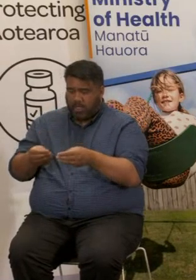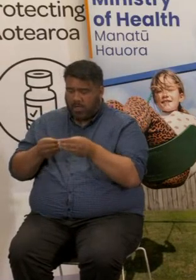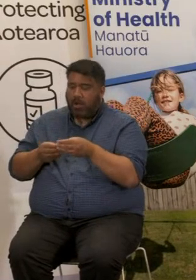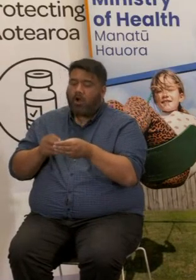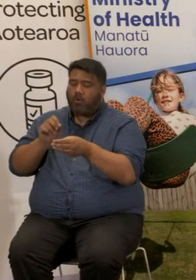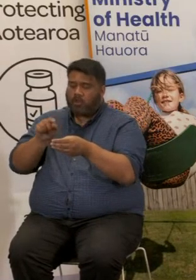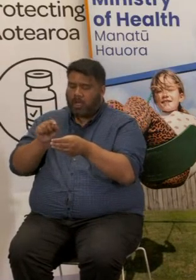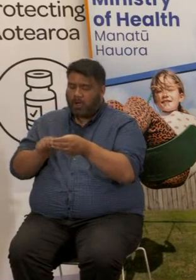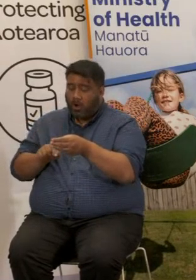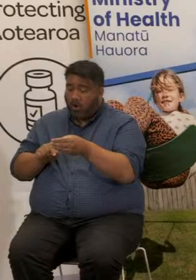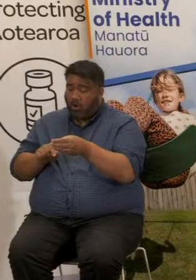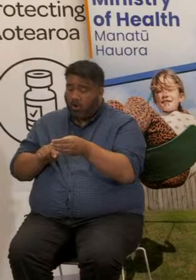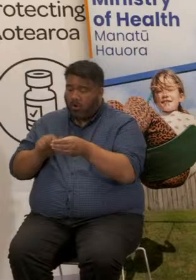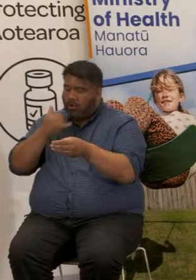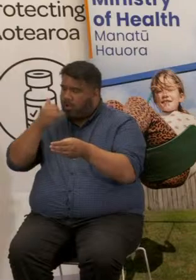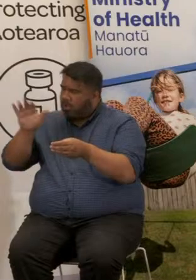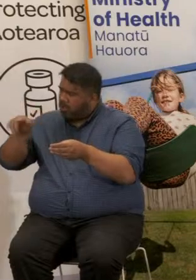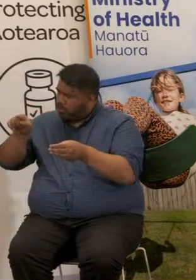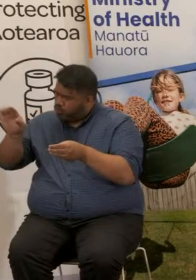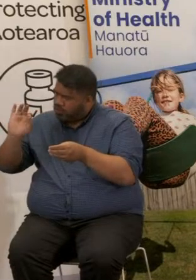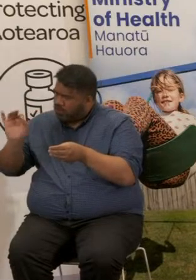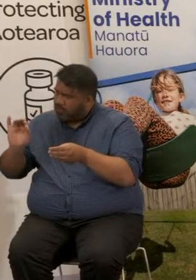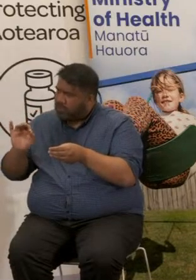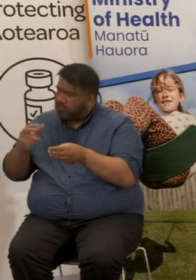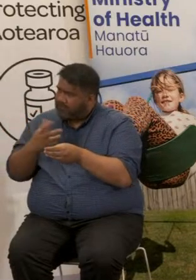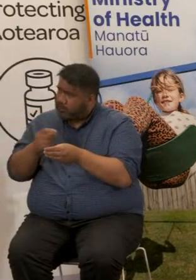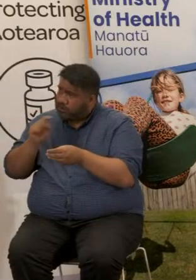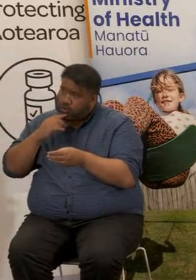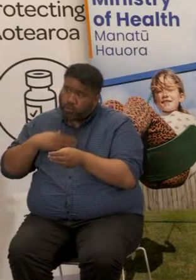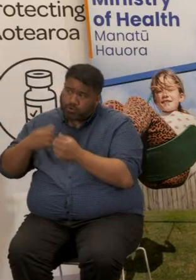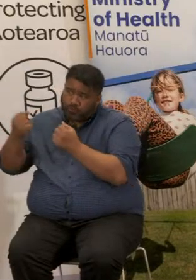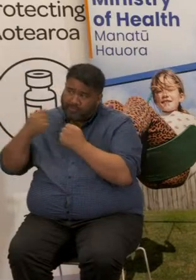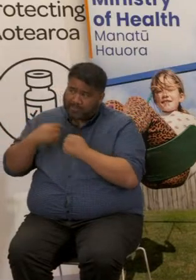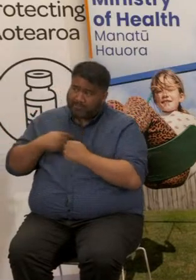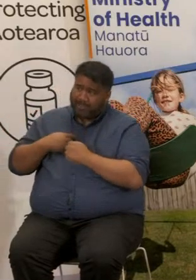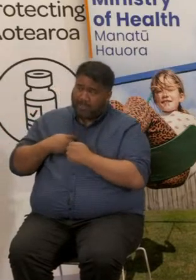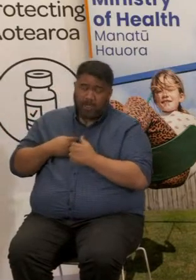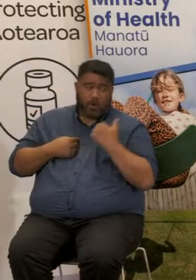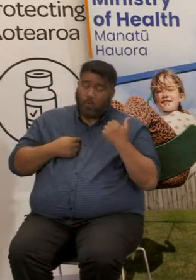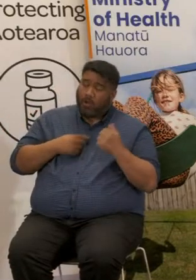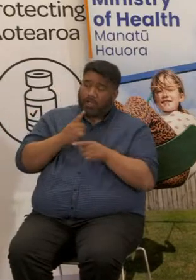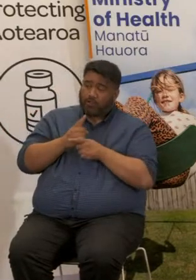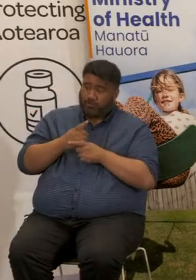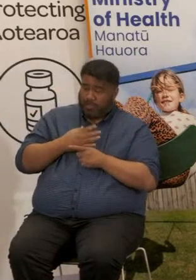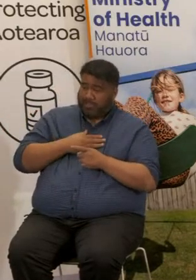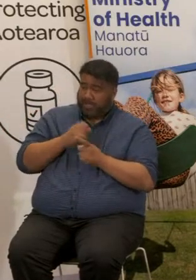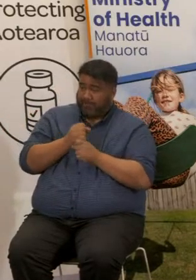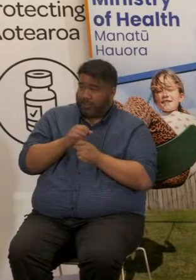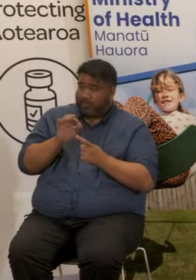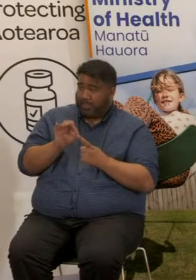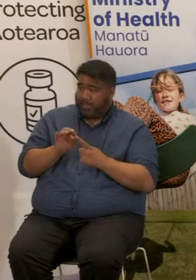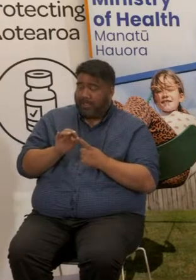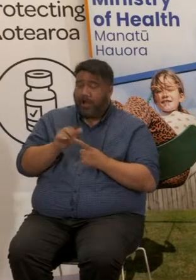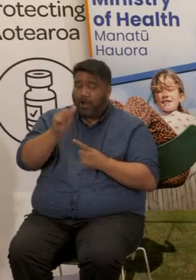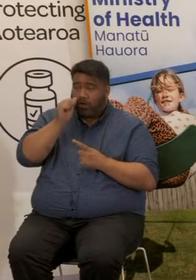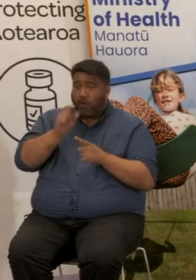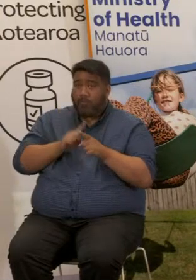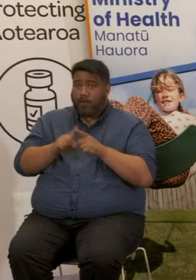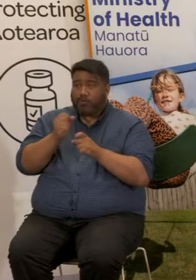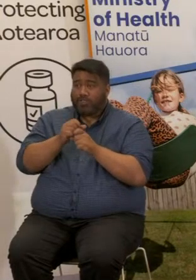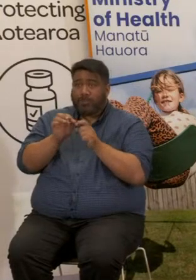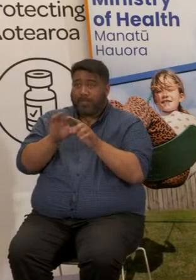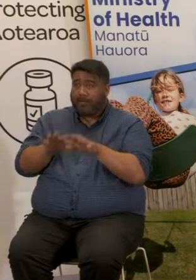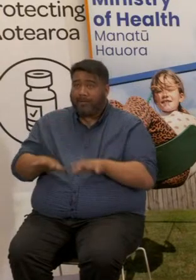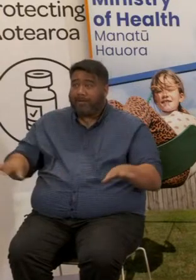say, hey, just noticed you haven't had your vaccine, do you want to come in and get it? I can speak as a GP. So my own clinic, and I think pretty well every other practice in the country,